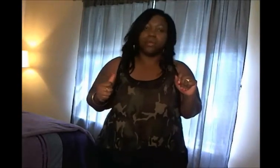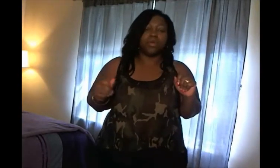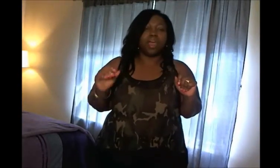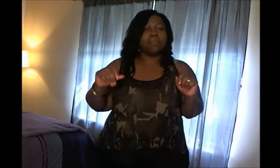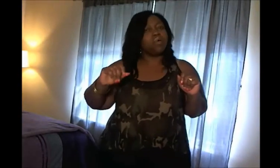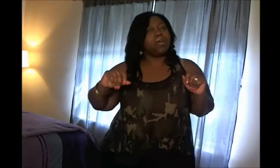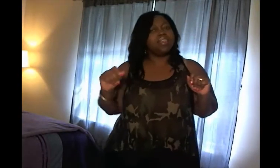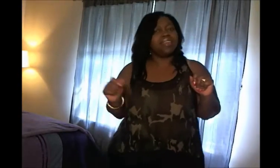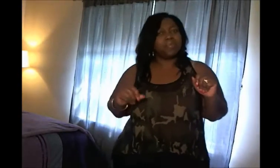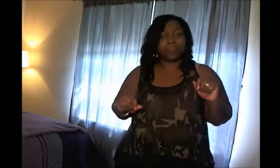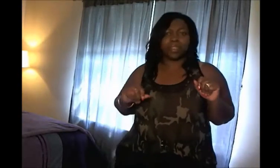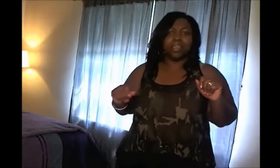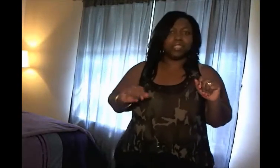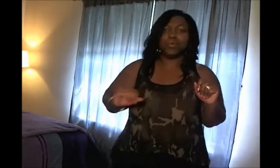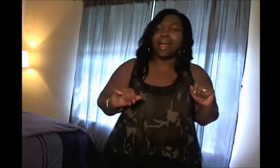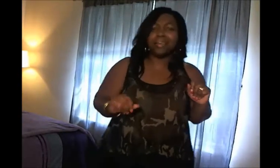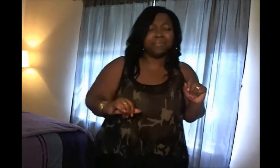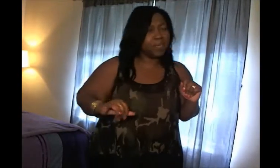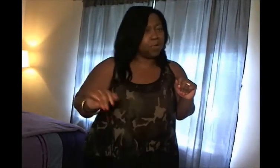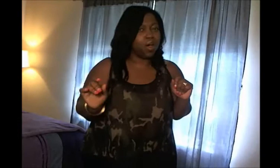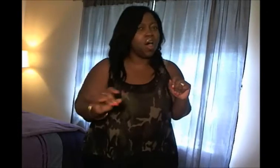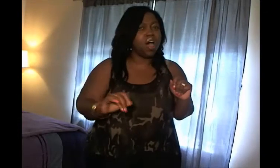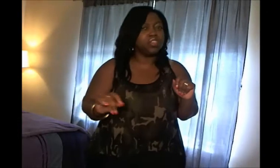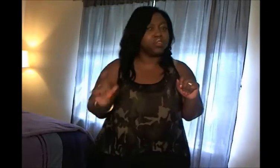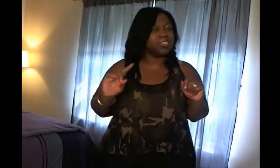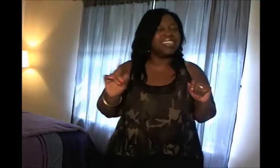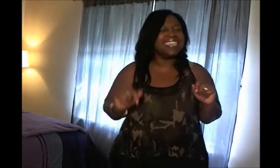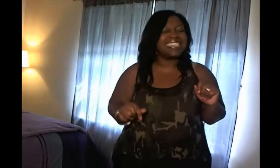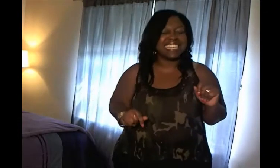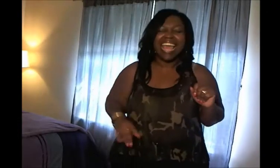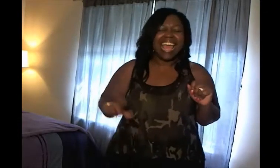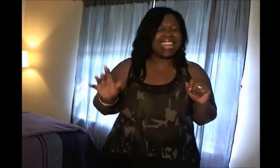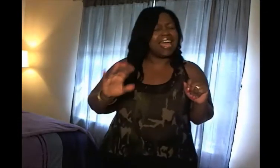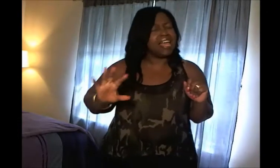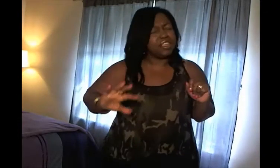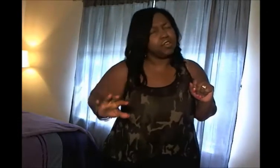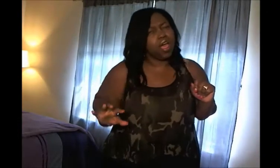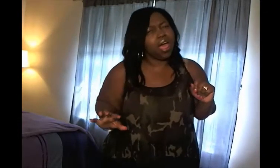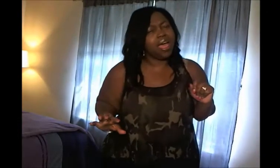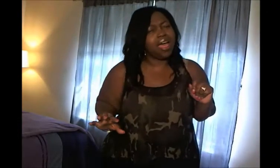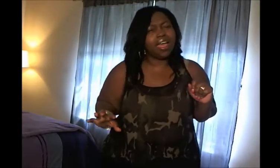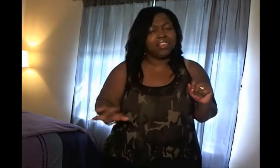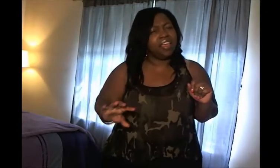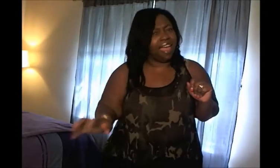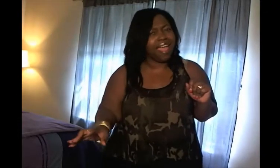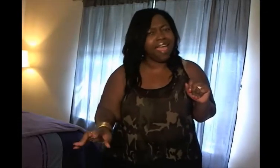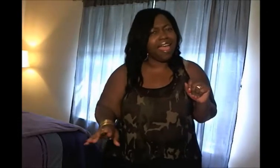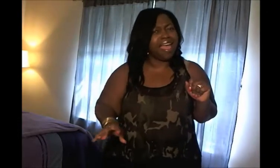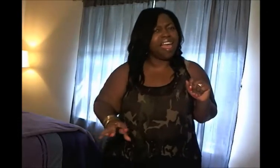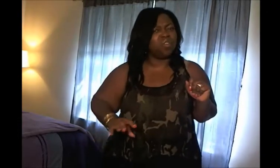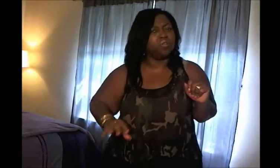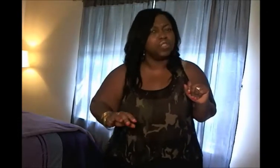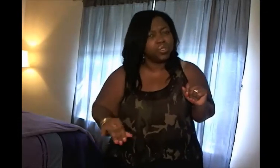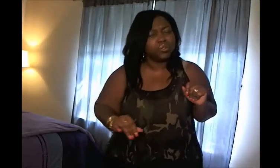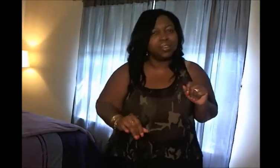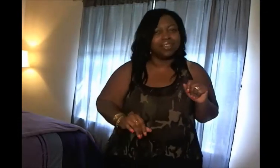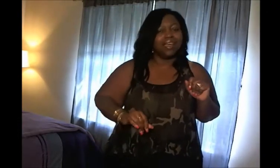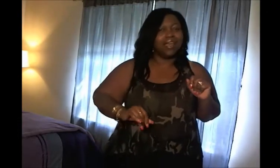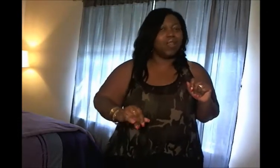Lord, I'm running. Trying to make 100. 99 and a half won't do. Lord,